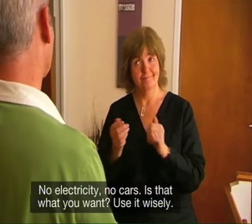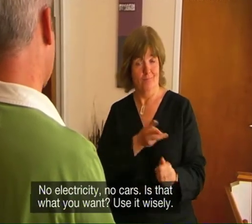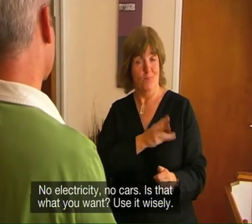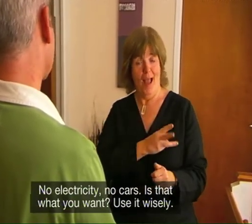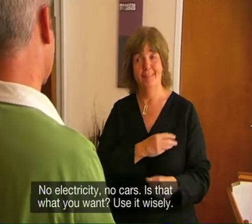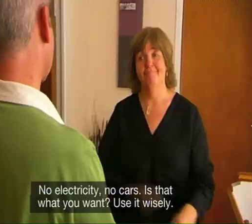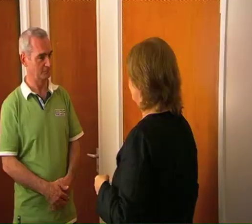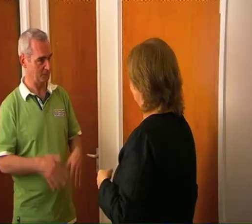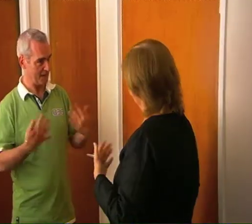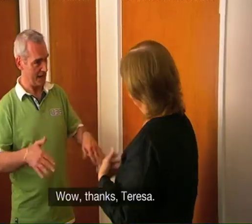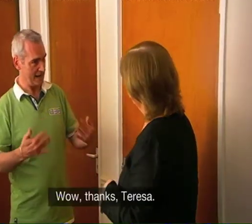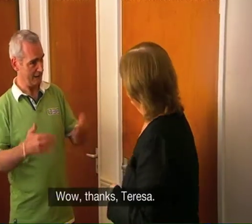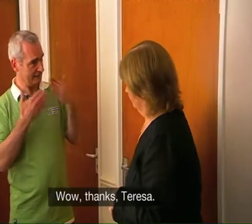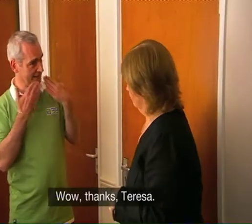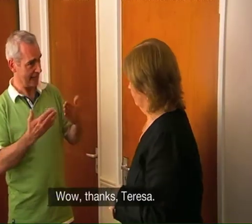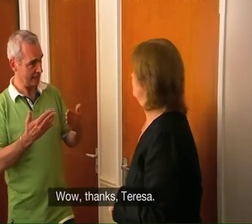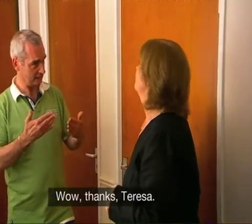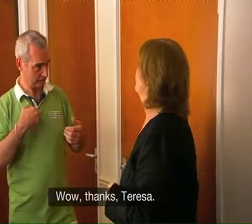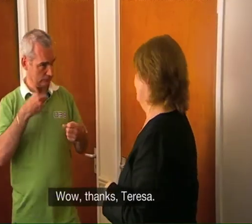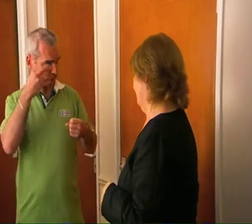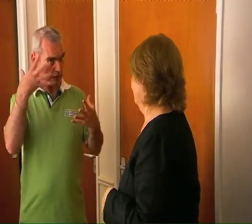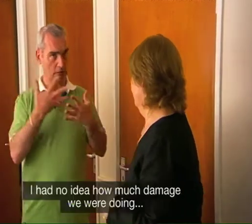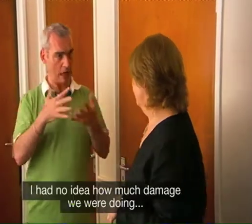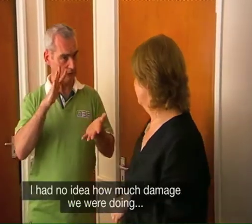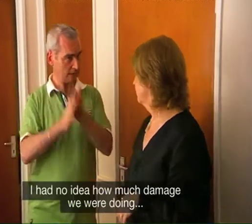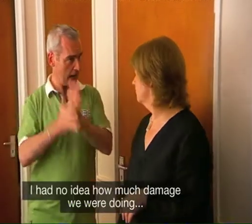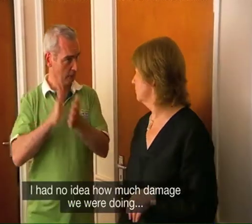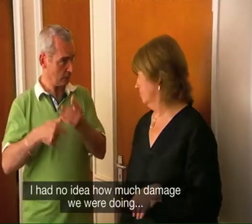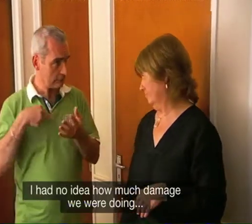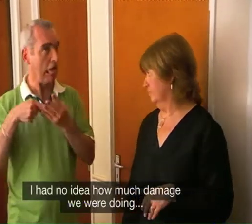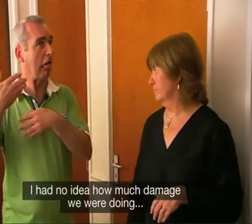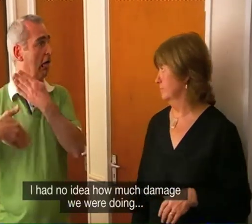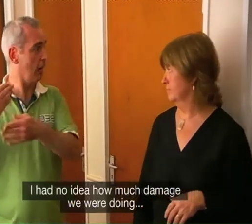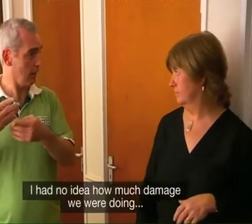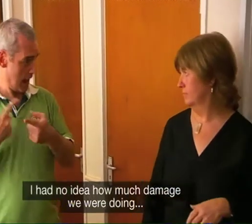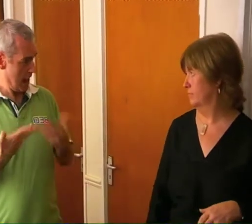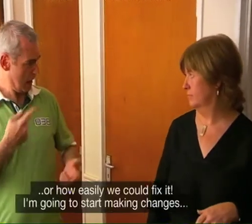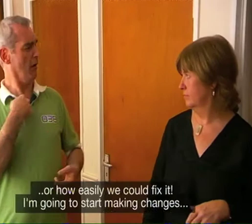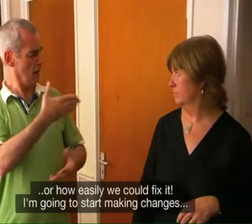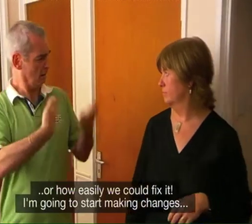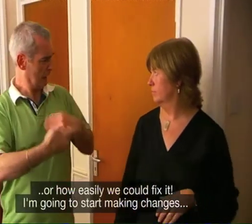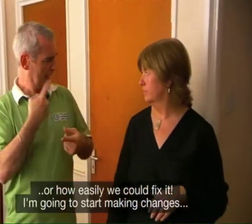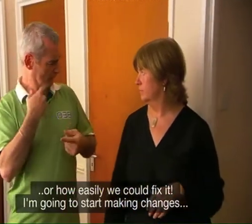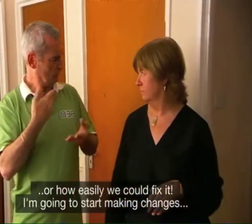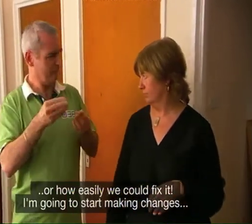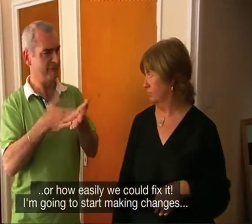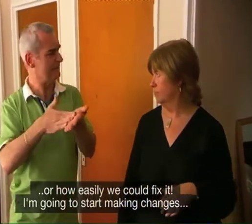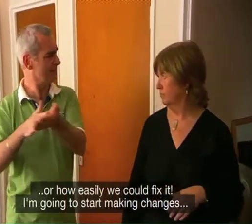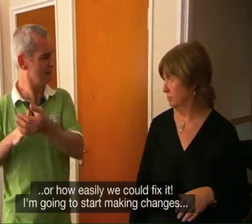Use it wisely. Wow, thanks, Teresa. I had no idea how much damage we were doing, or how easily we could fix it.